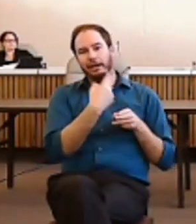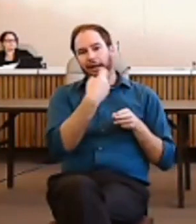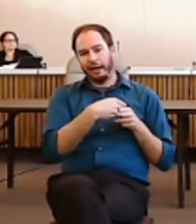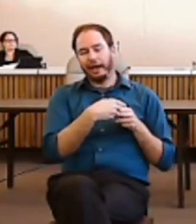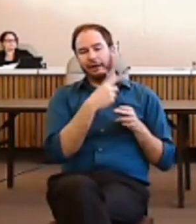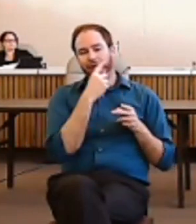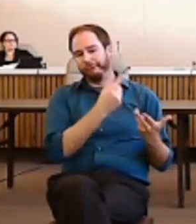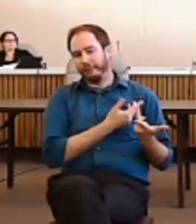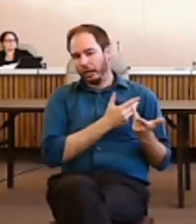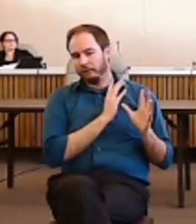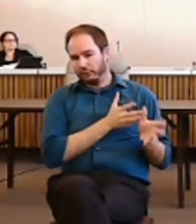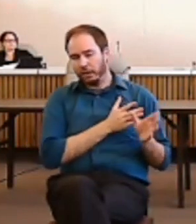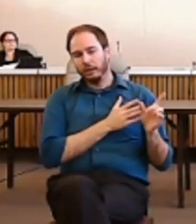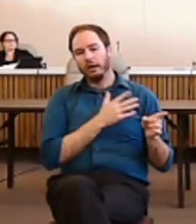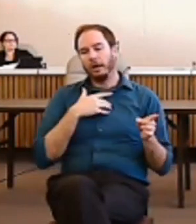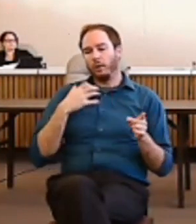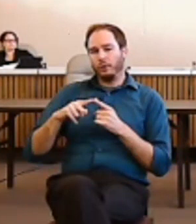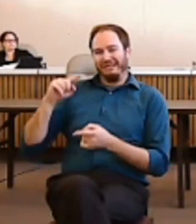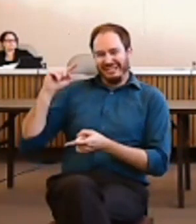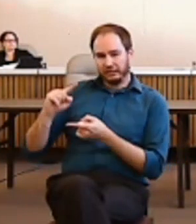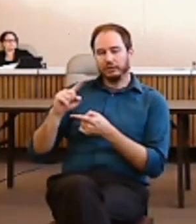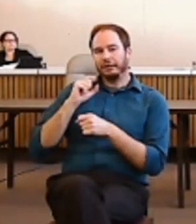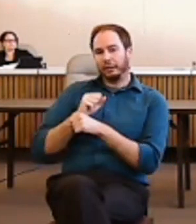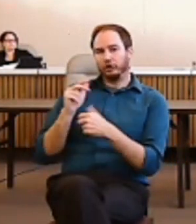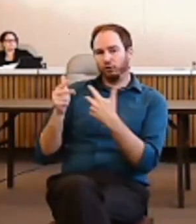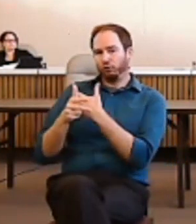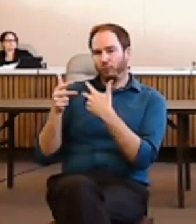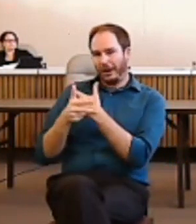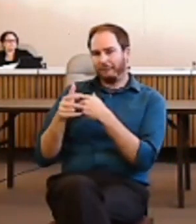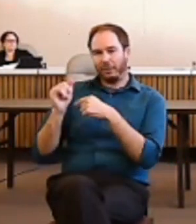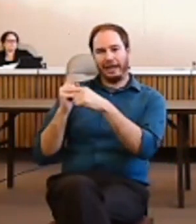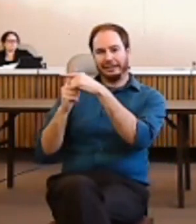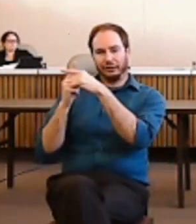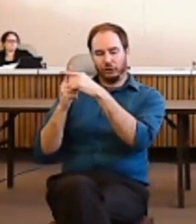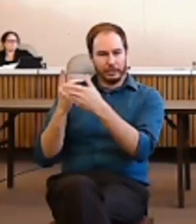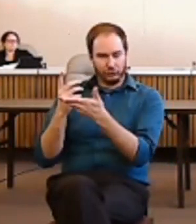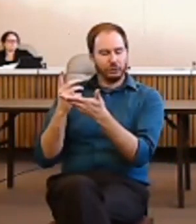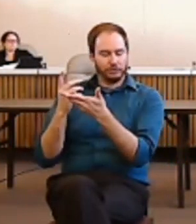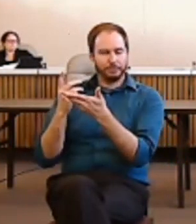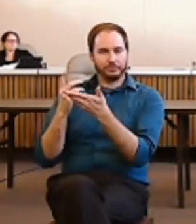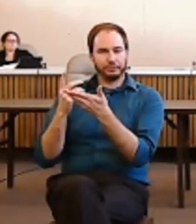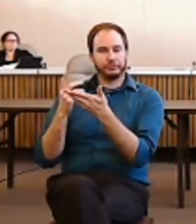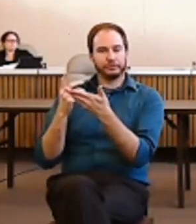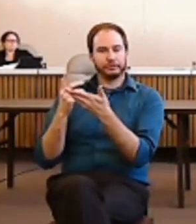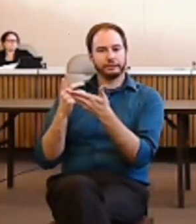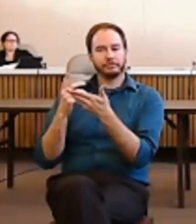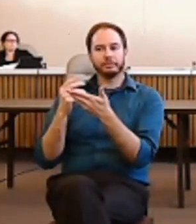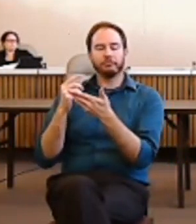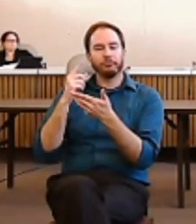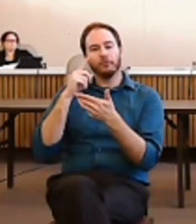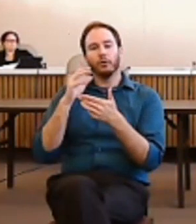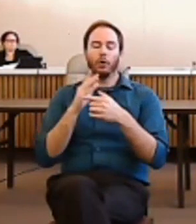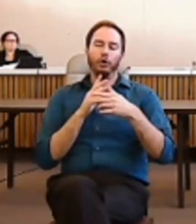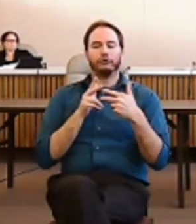case. We want to minimize the amount of traffic that goes through that intersection. Whereas from a traffic